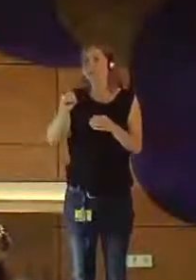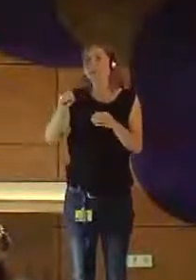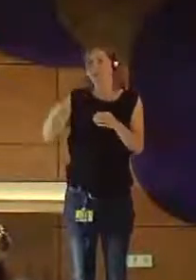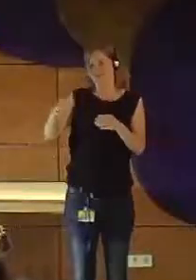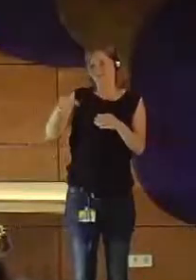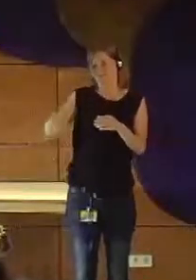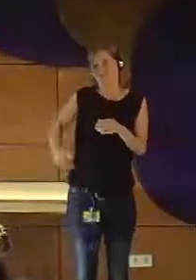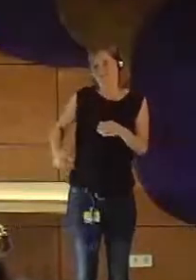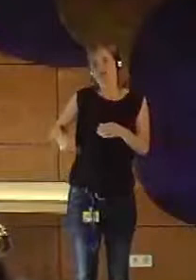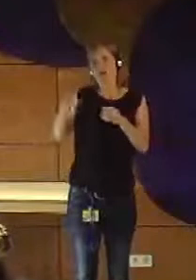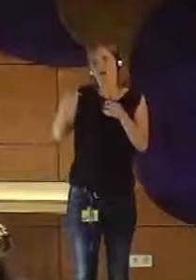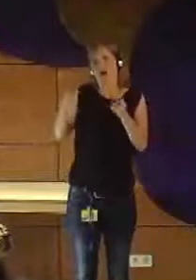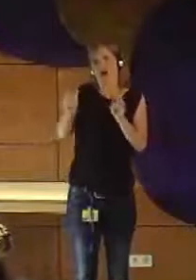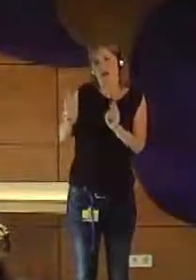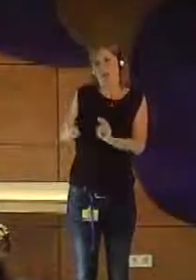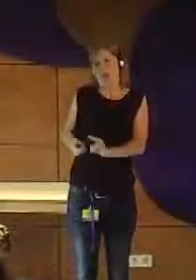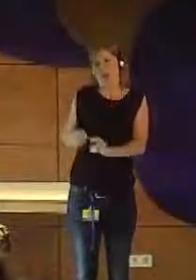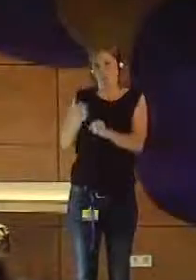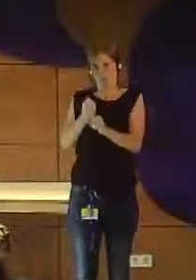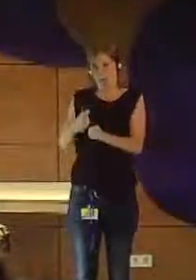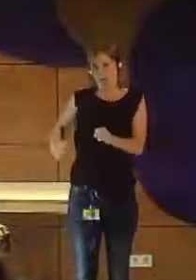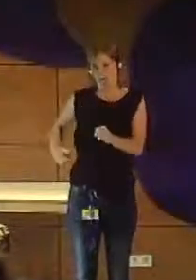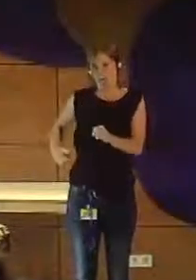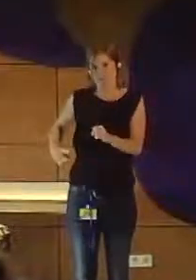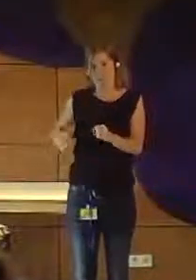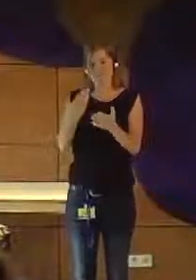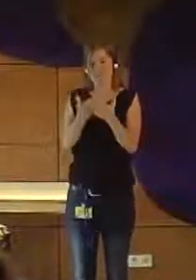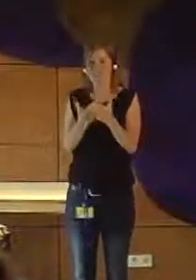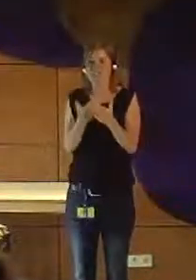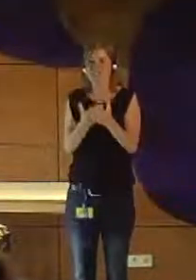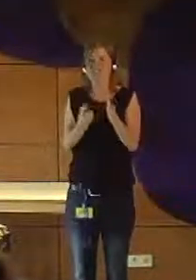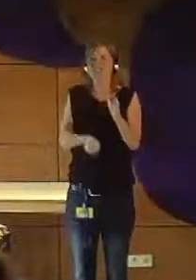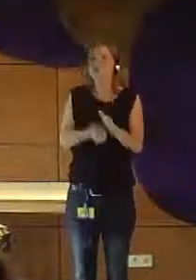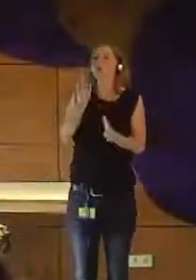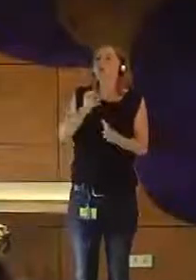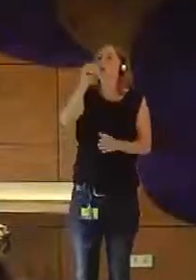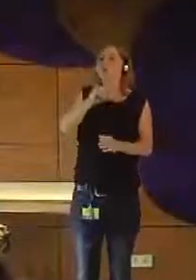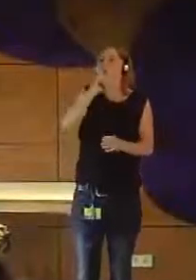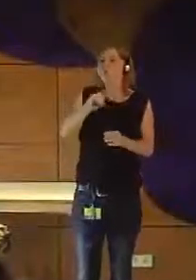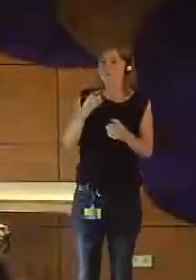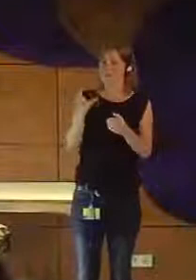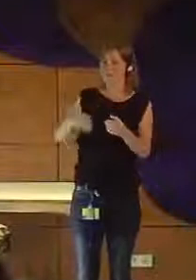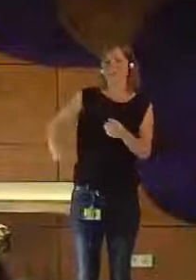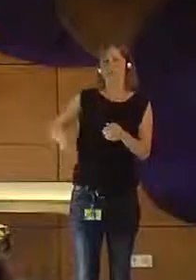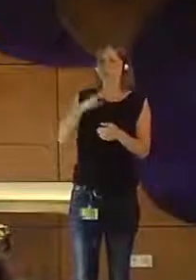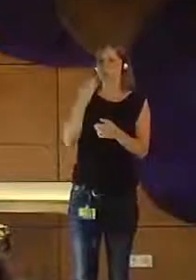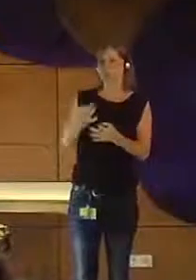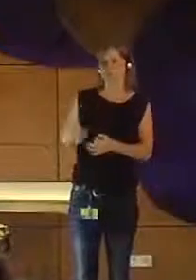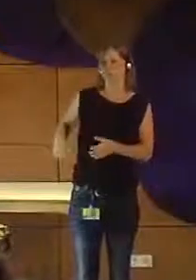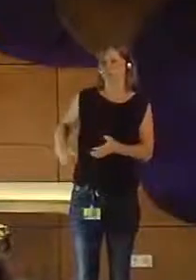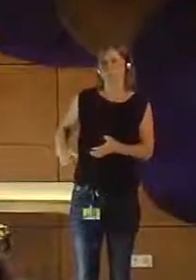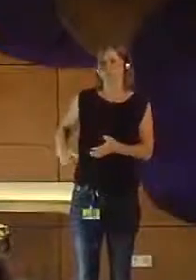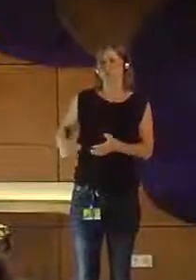whereas the natural estrogen doesn't tend to be broken down so much, which is one of the theoretical reasons for using